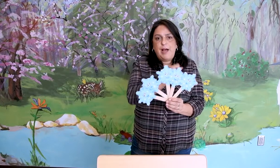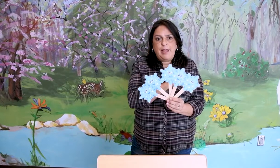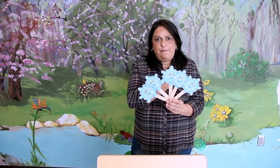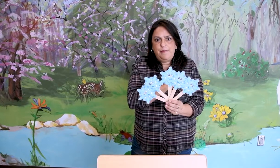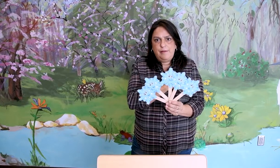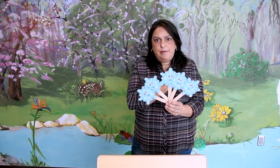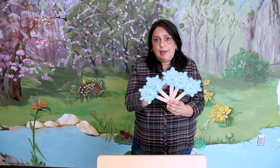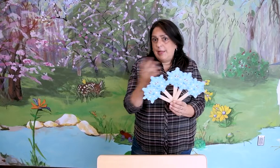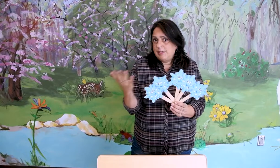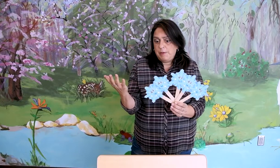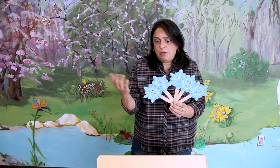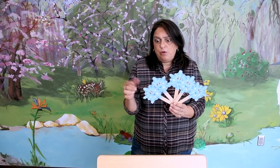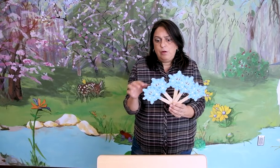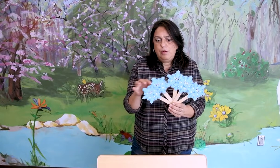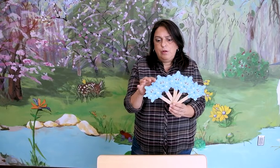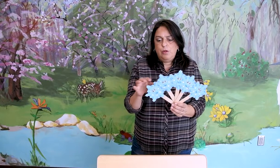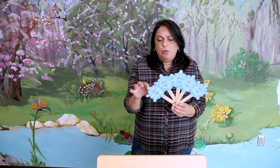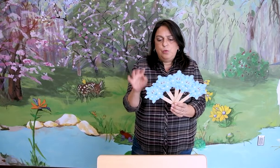1, 2, 3, 4, 5. In Espanol,